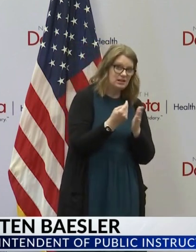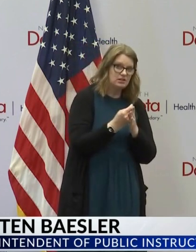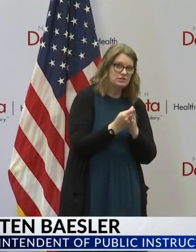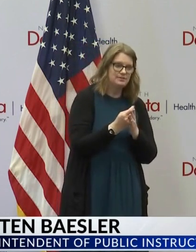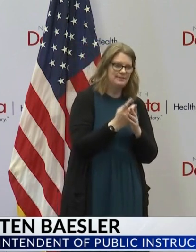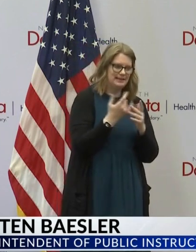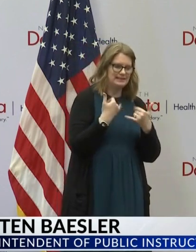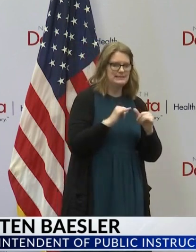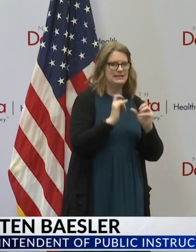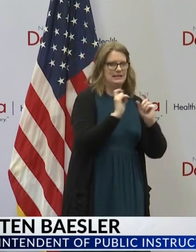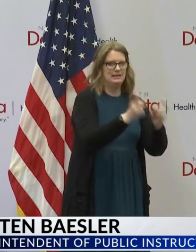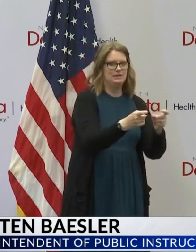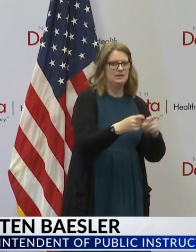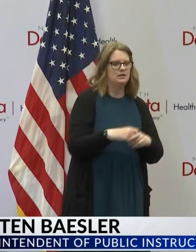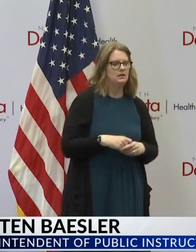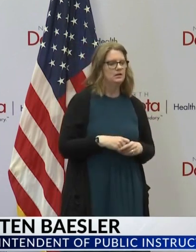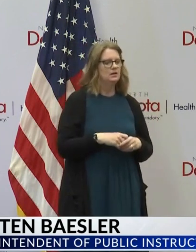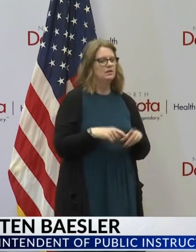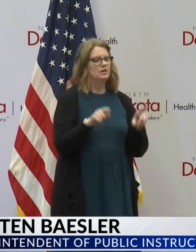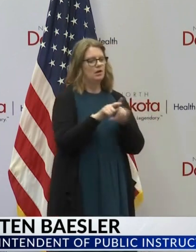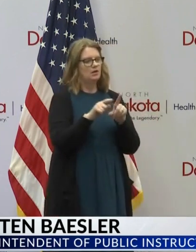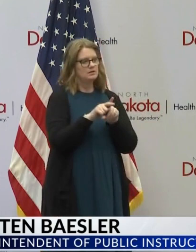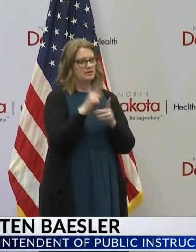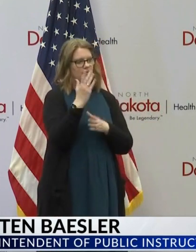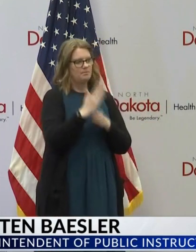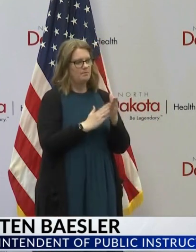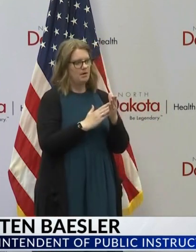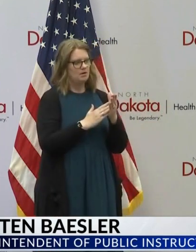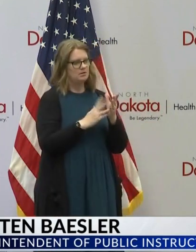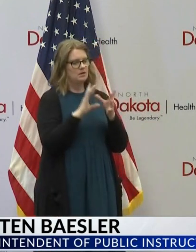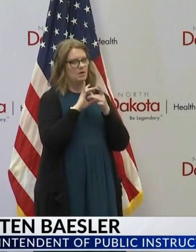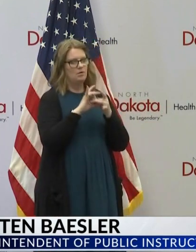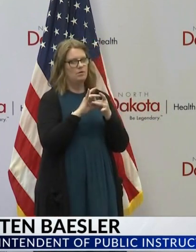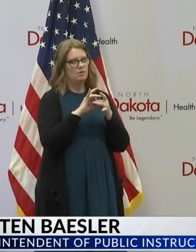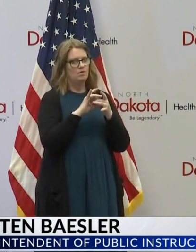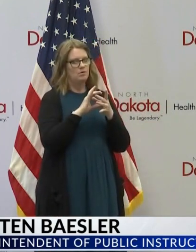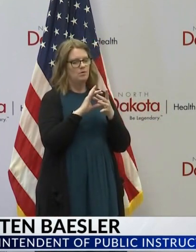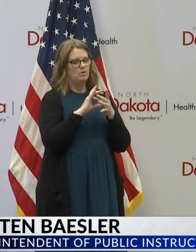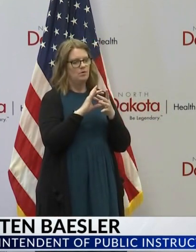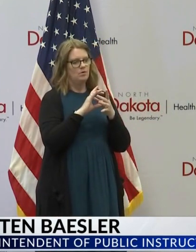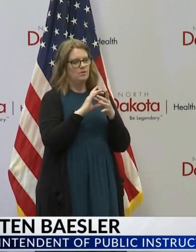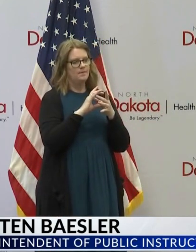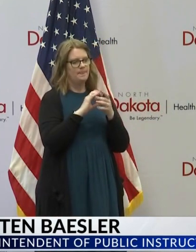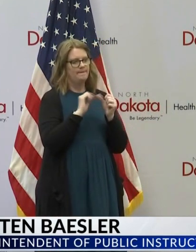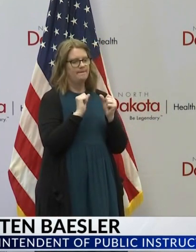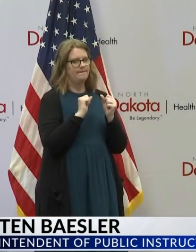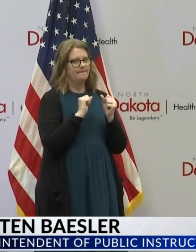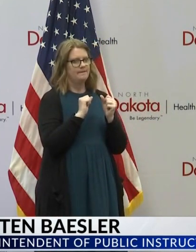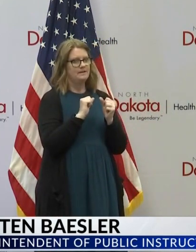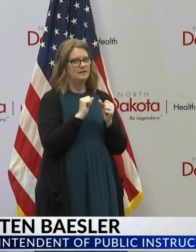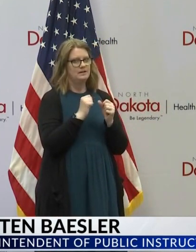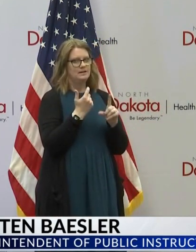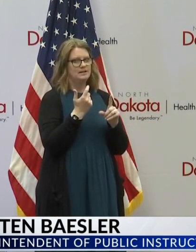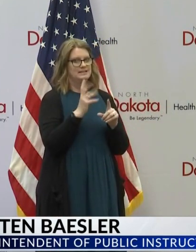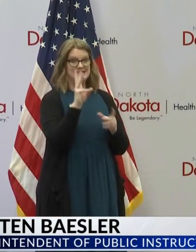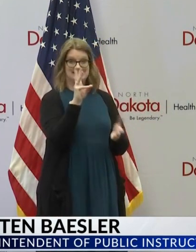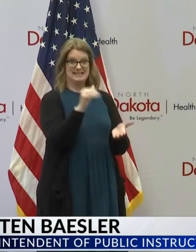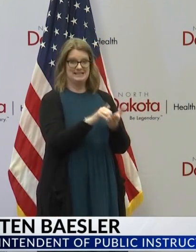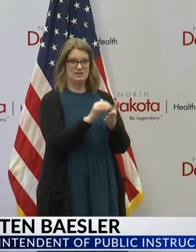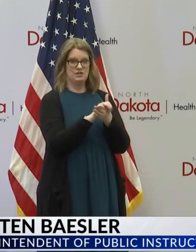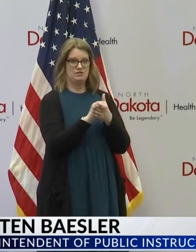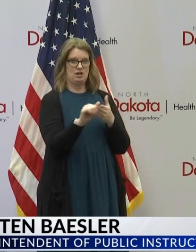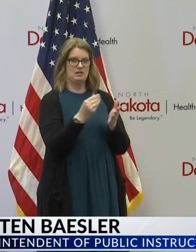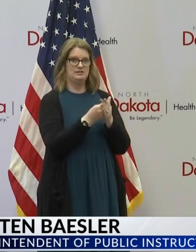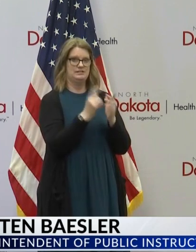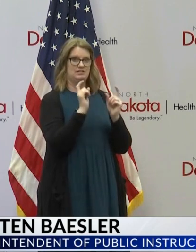achieve. There is a component that does deal with, in order to maintain, it's a $6,000 scholarship,